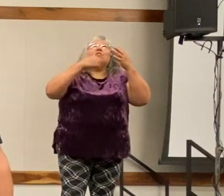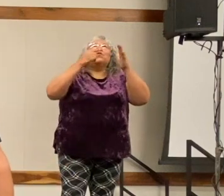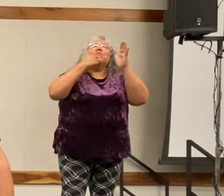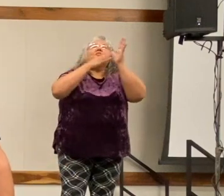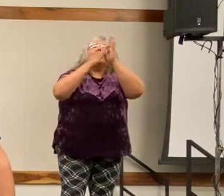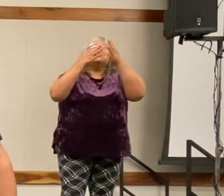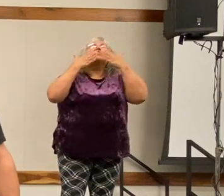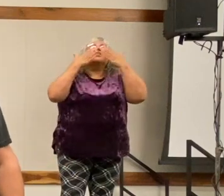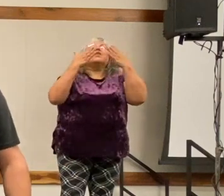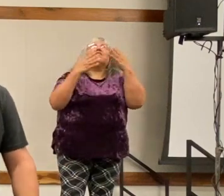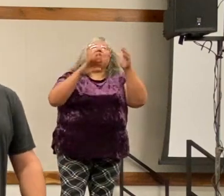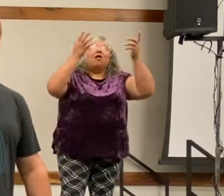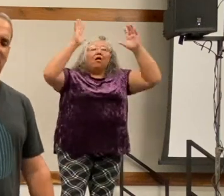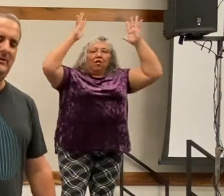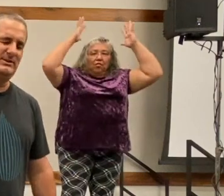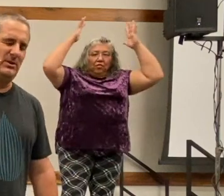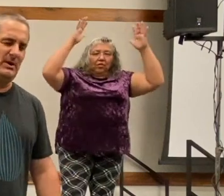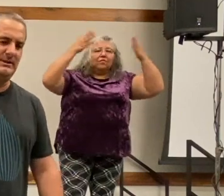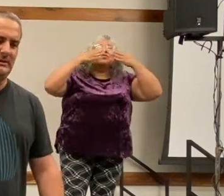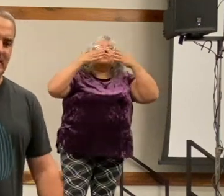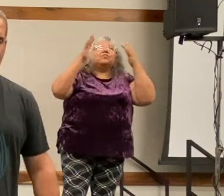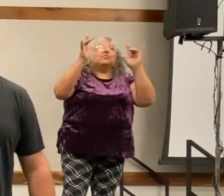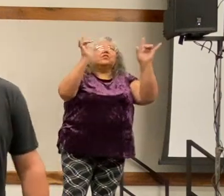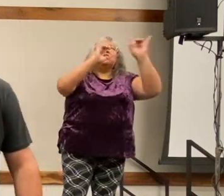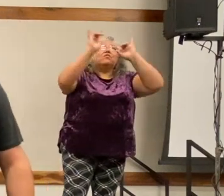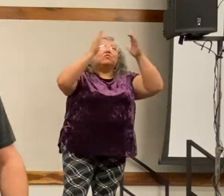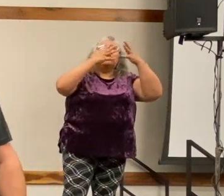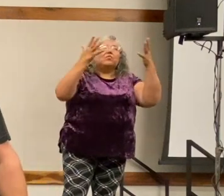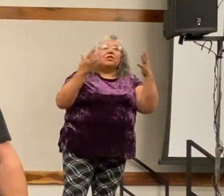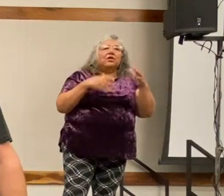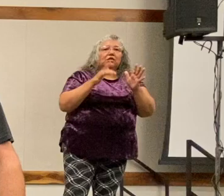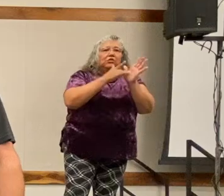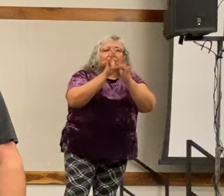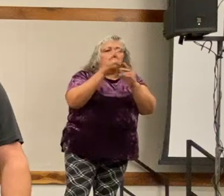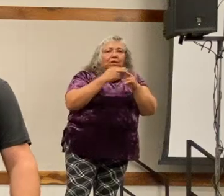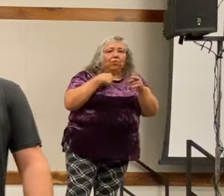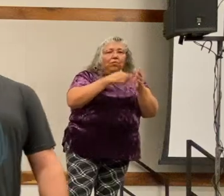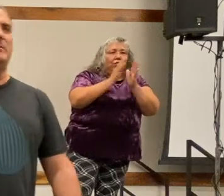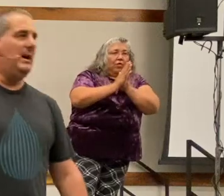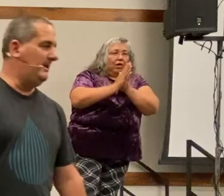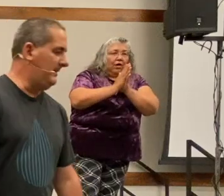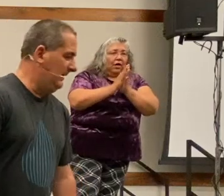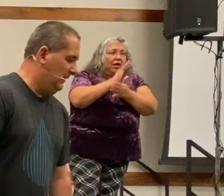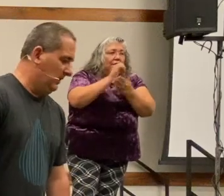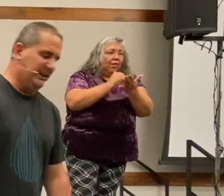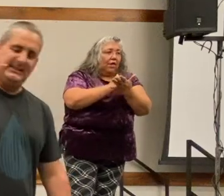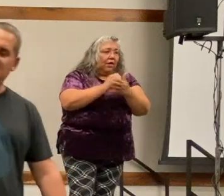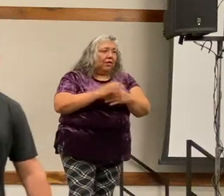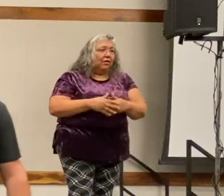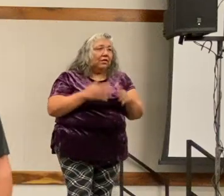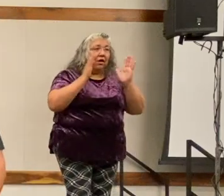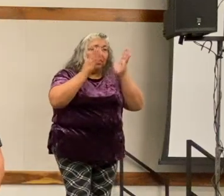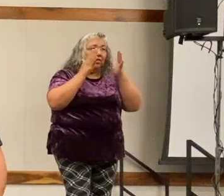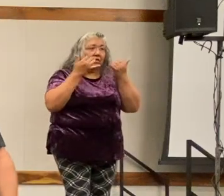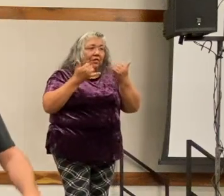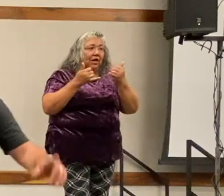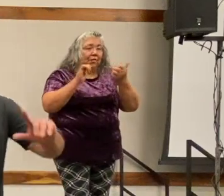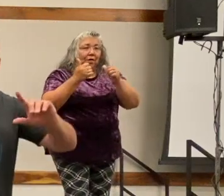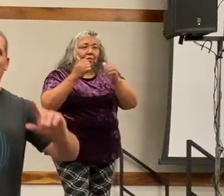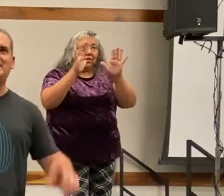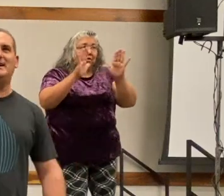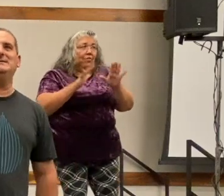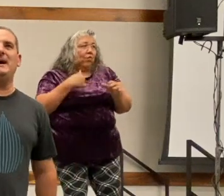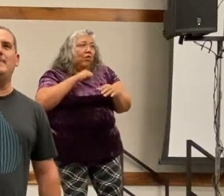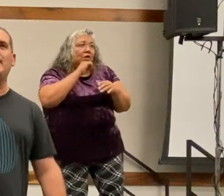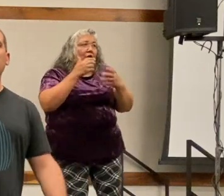you. Hallelujah. We love you so much. It's in Jesus' name we pray. Amen. Well, listen, today is Baptism Sunday.